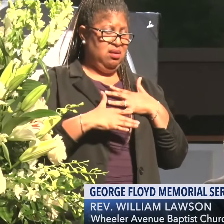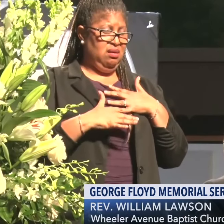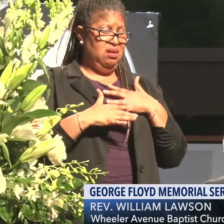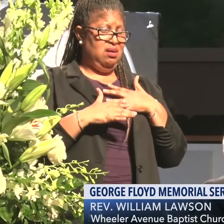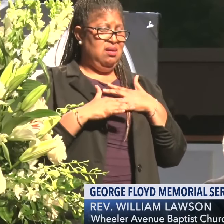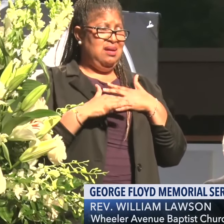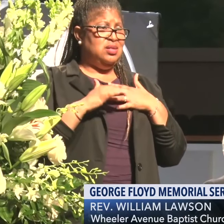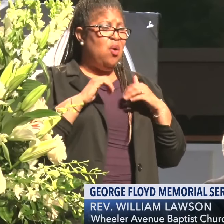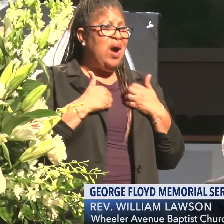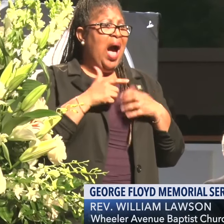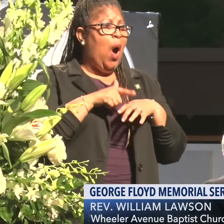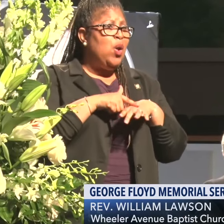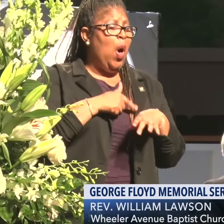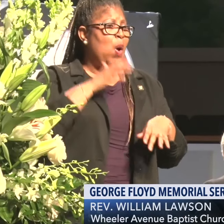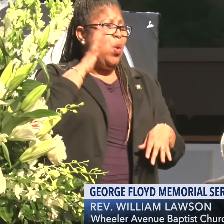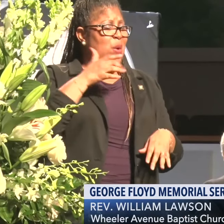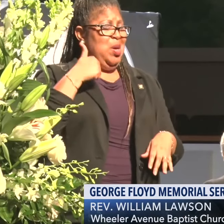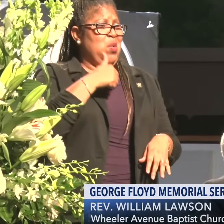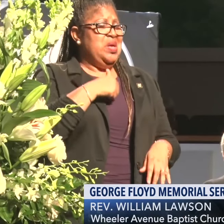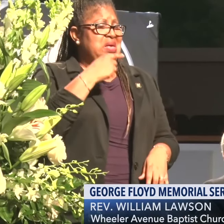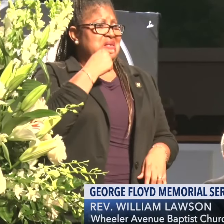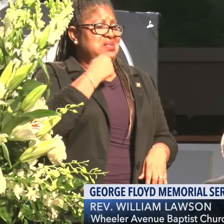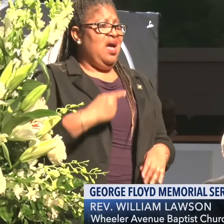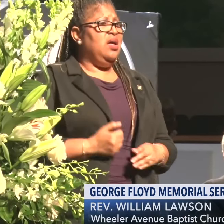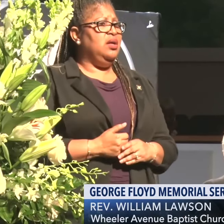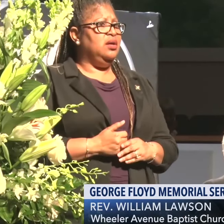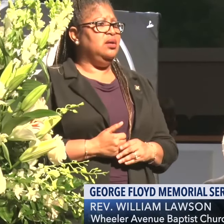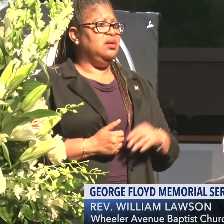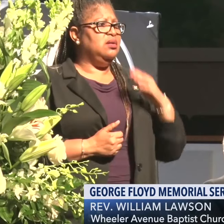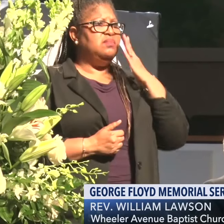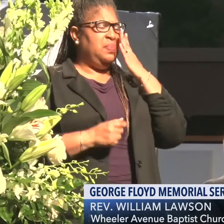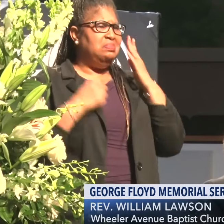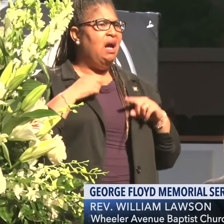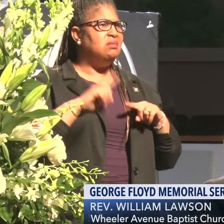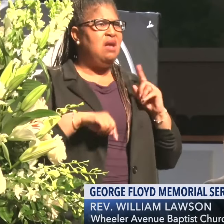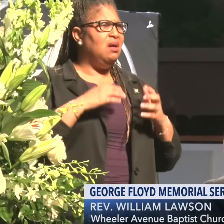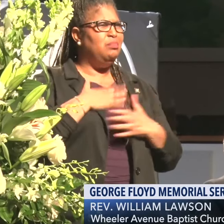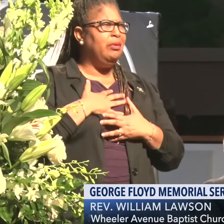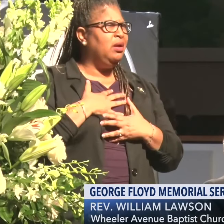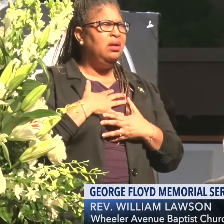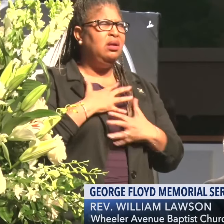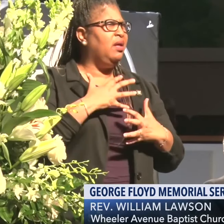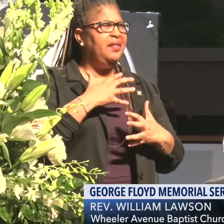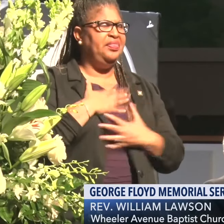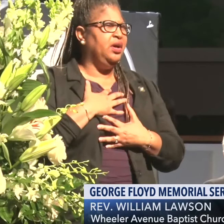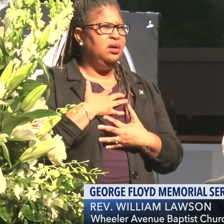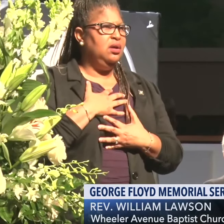And how long are we going to say, "I can't breathe."